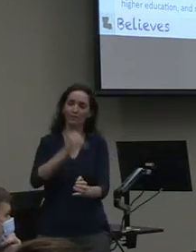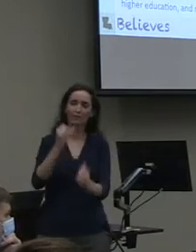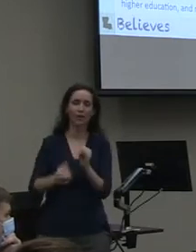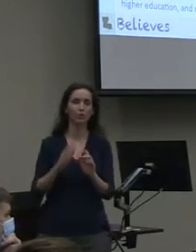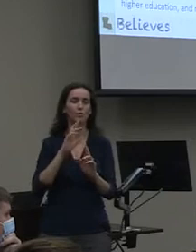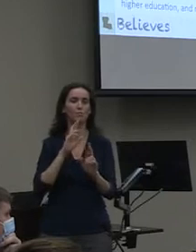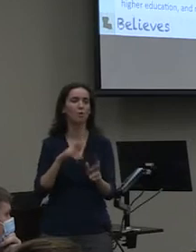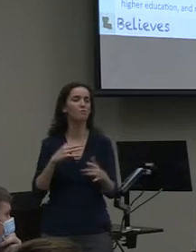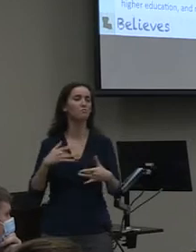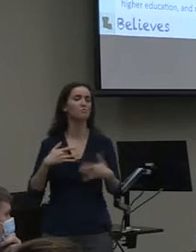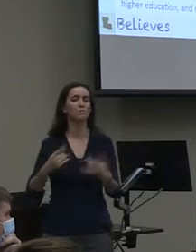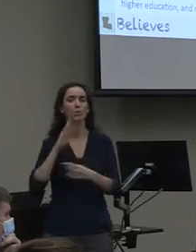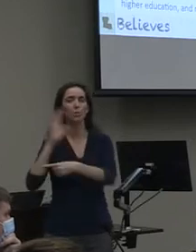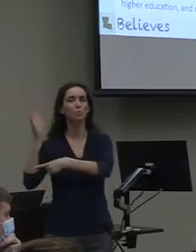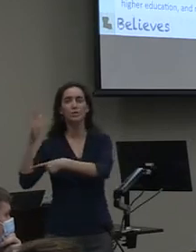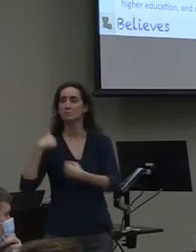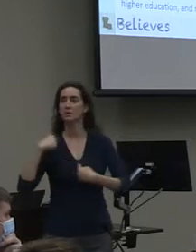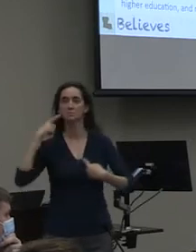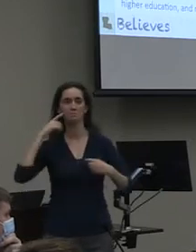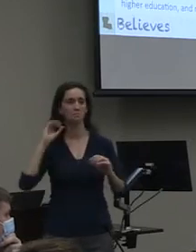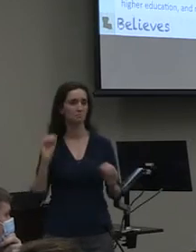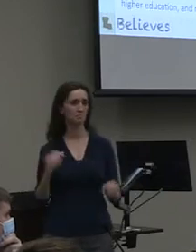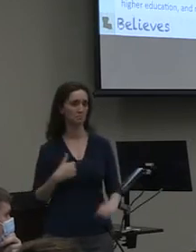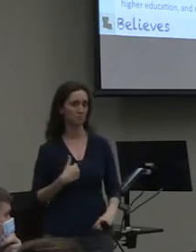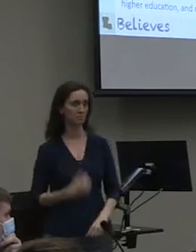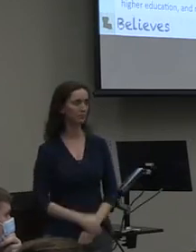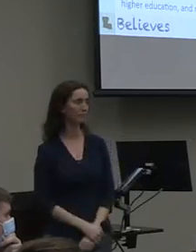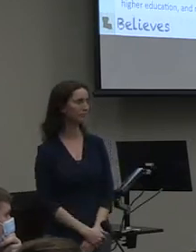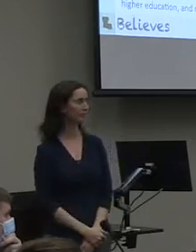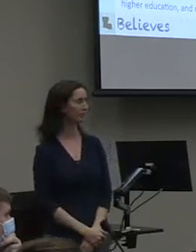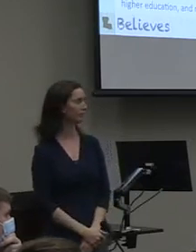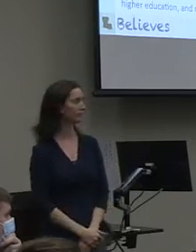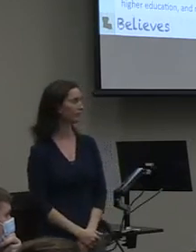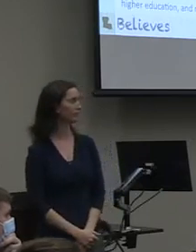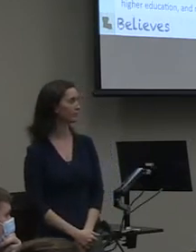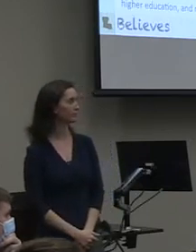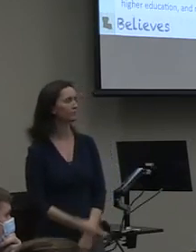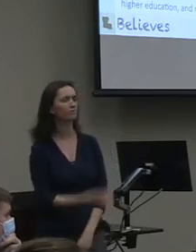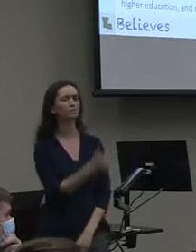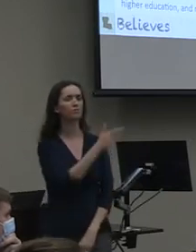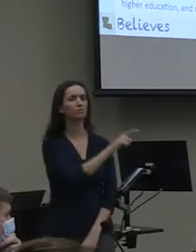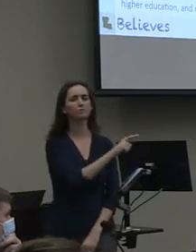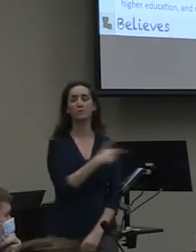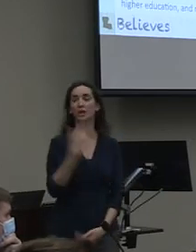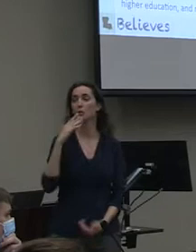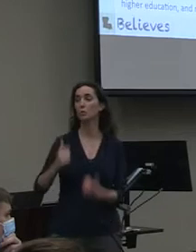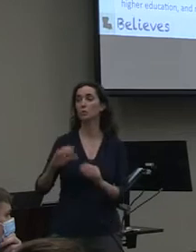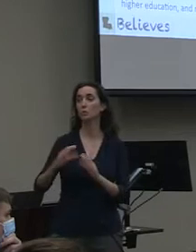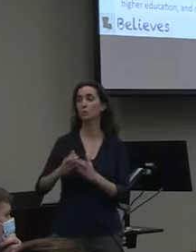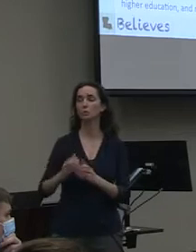on what was going to be presented. I don't know what the group that